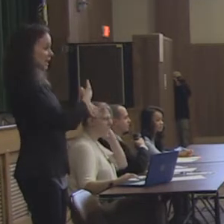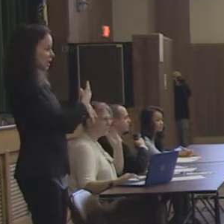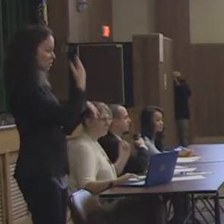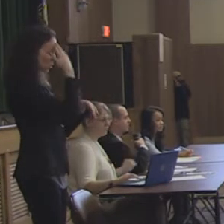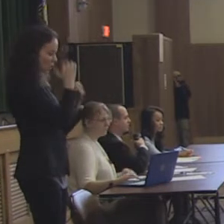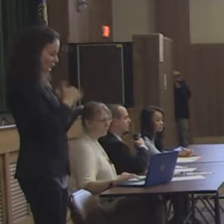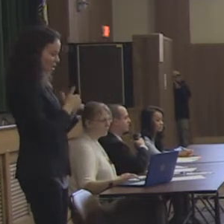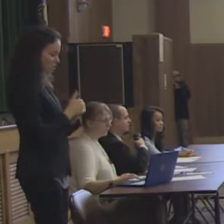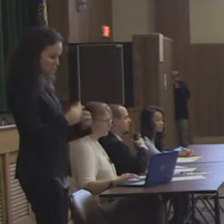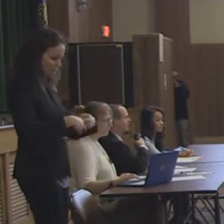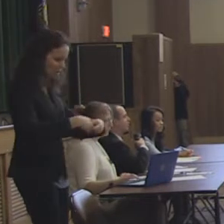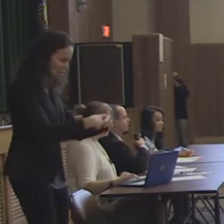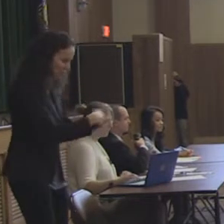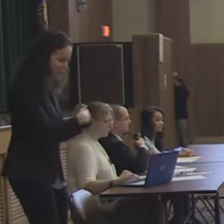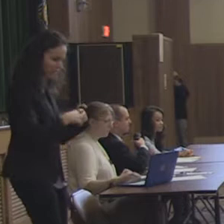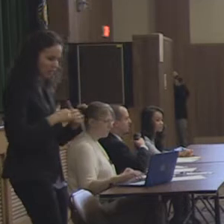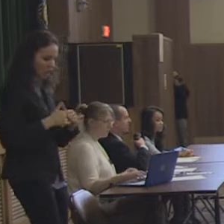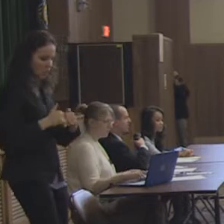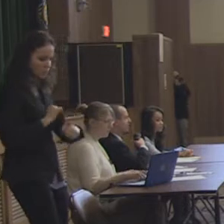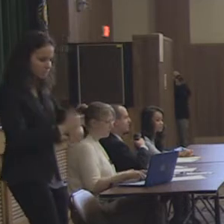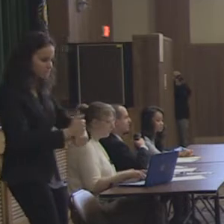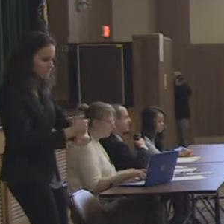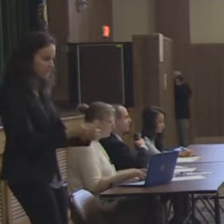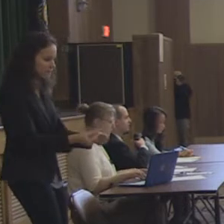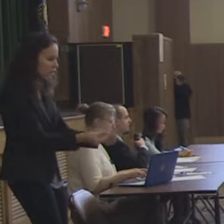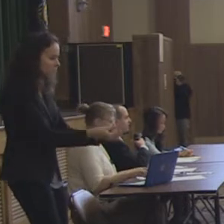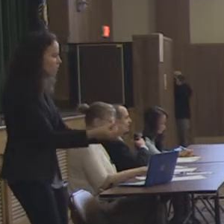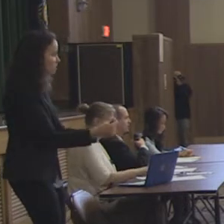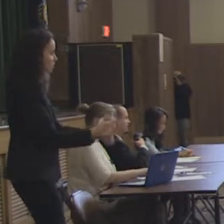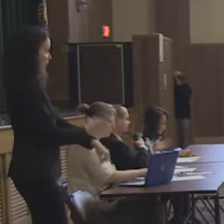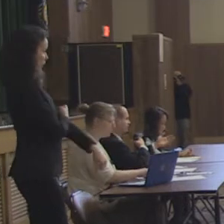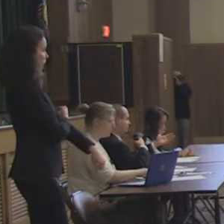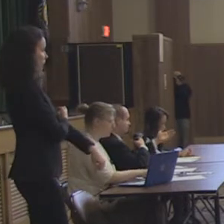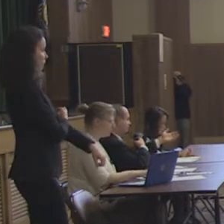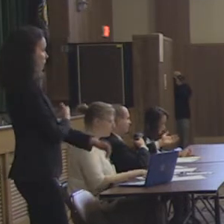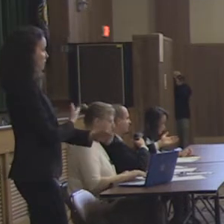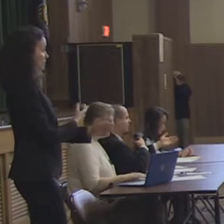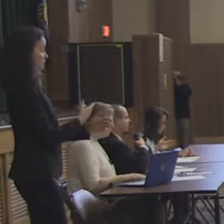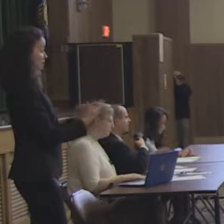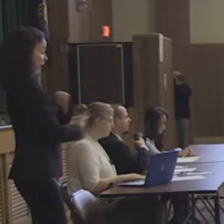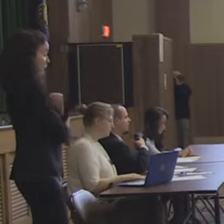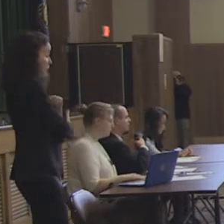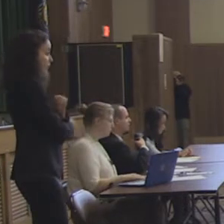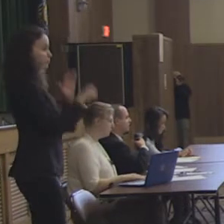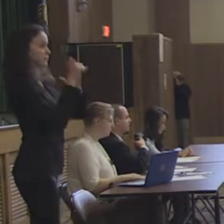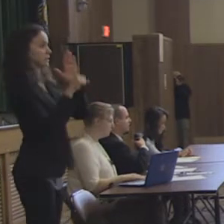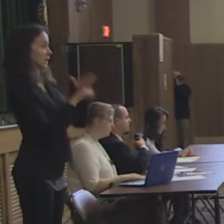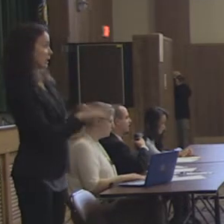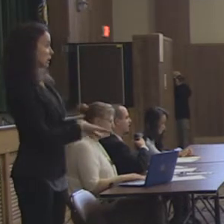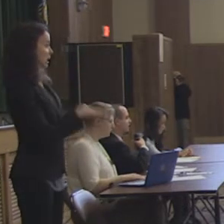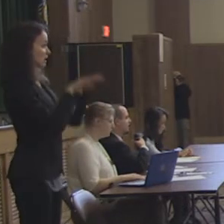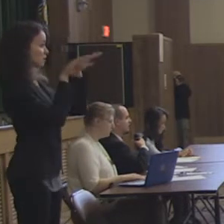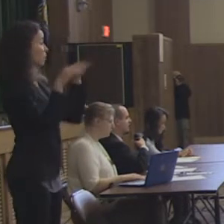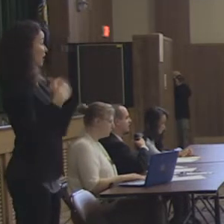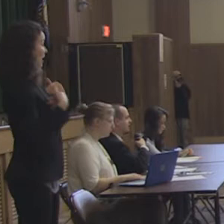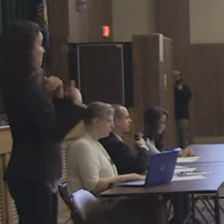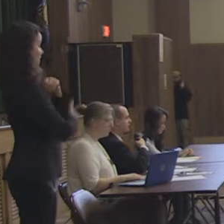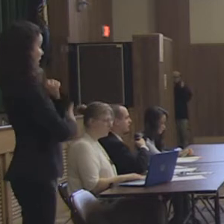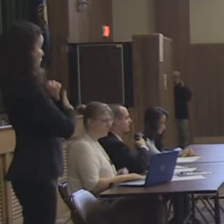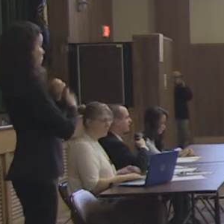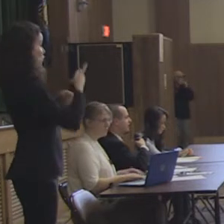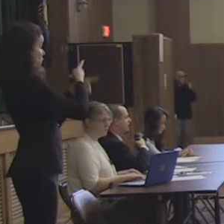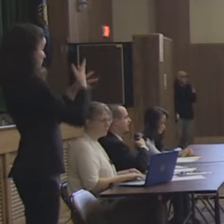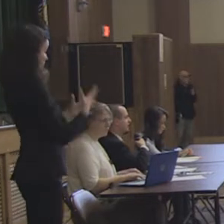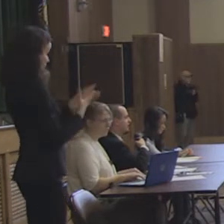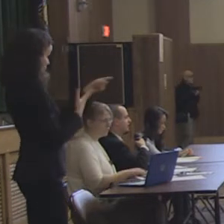fixes we can put into place, you know, whether it's at the state or county level. Again, we do have a county supervisor here, but at the state level, there